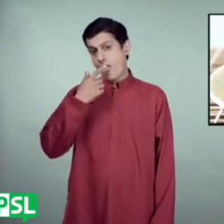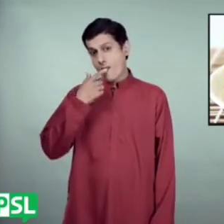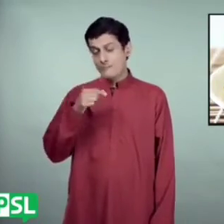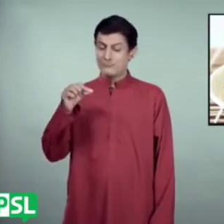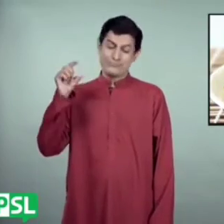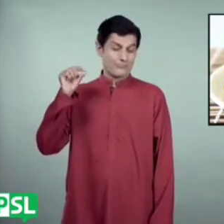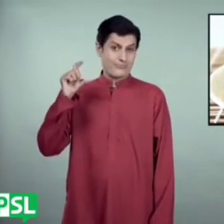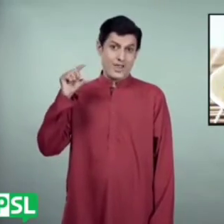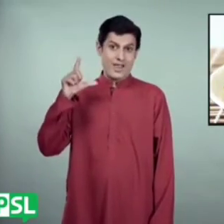achar,